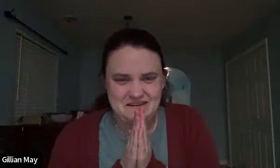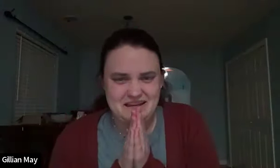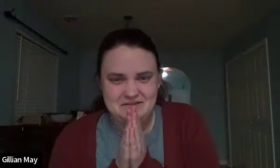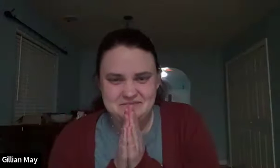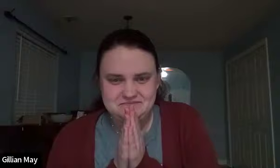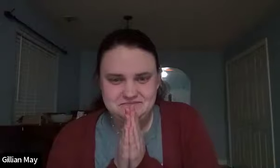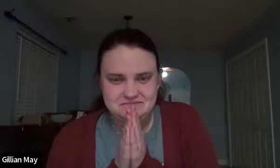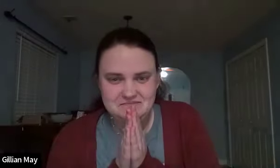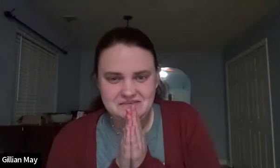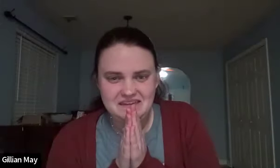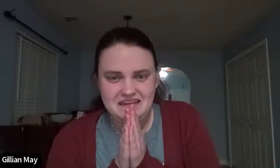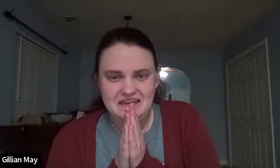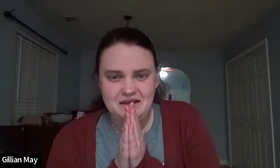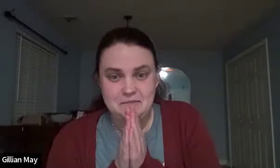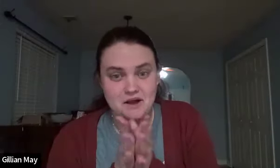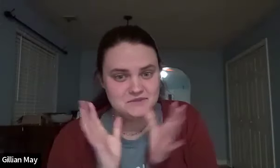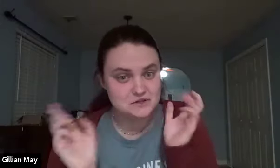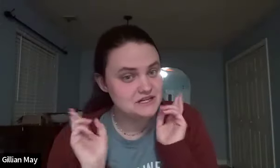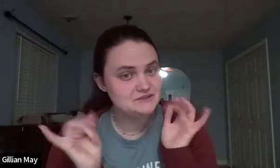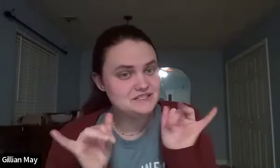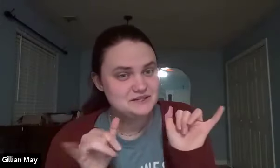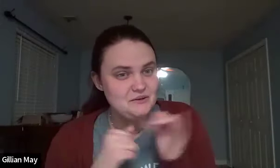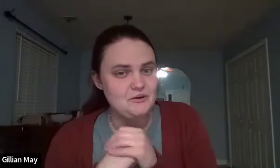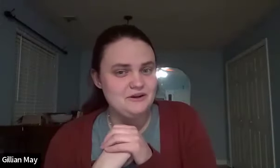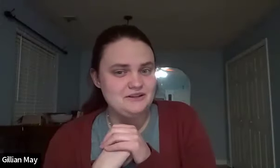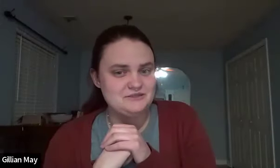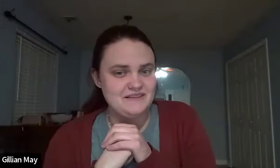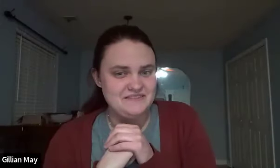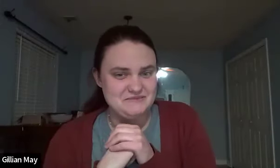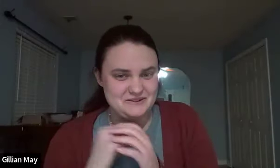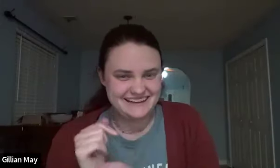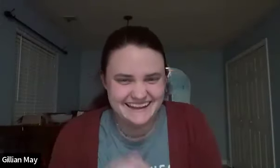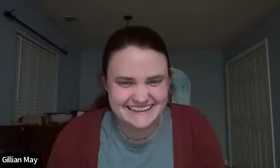right. All right, Mom, do you want to do it too, or do you just want to let them do it?